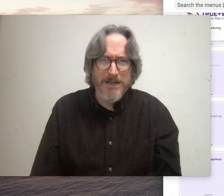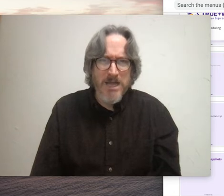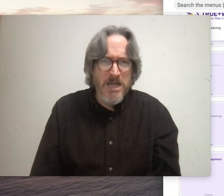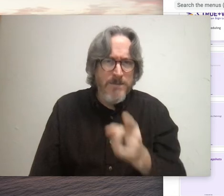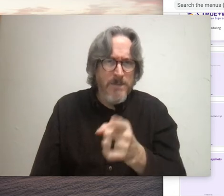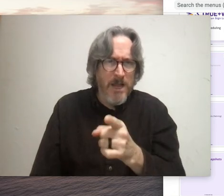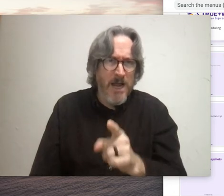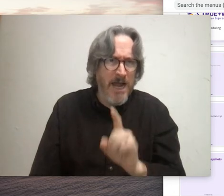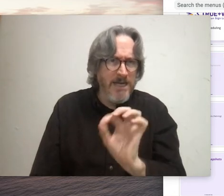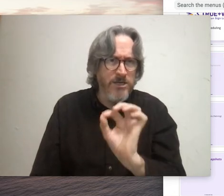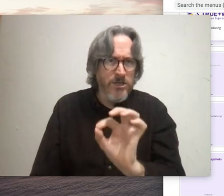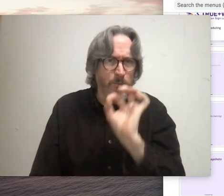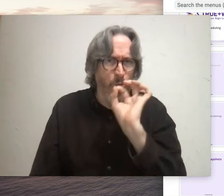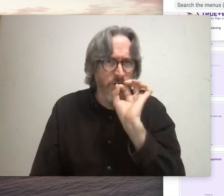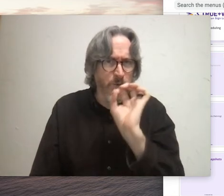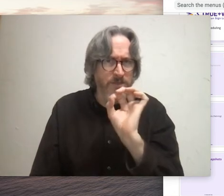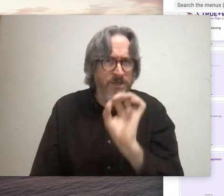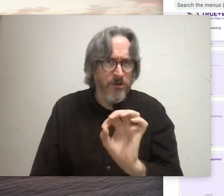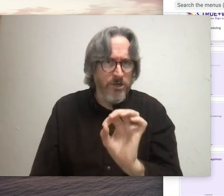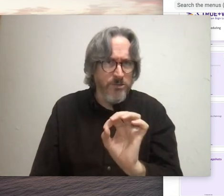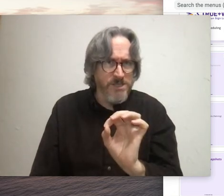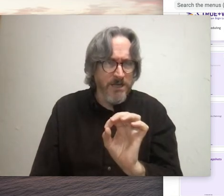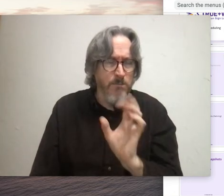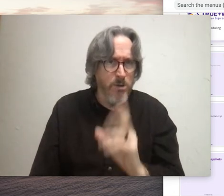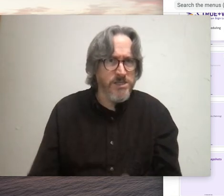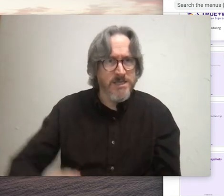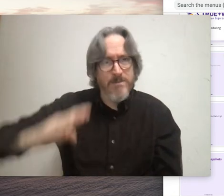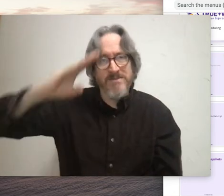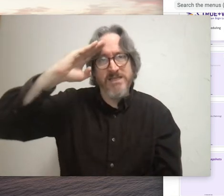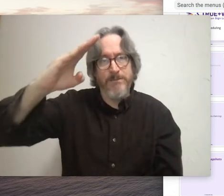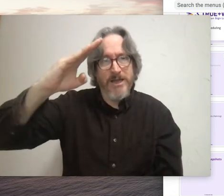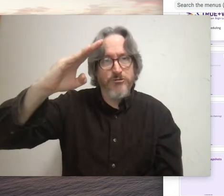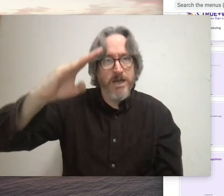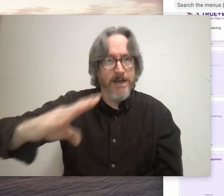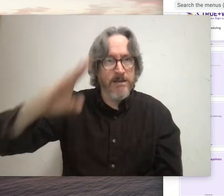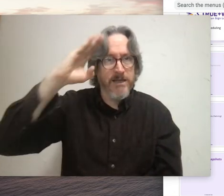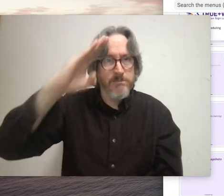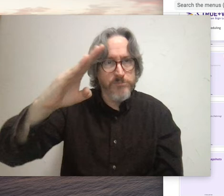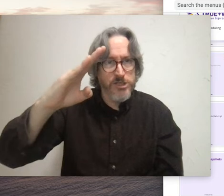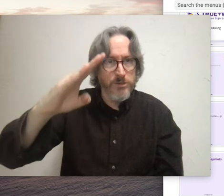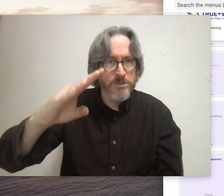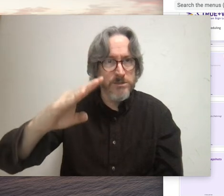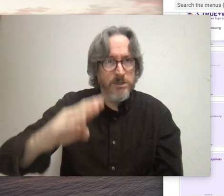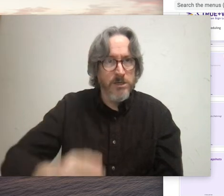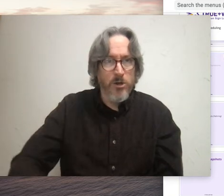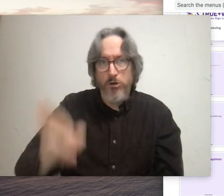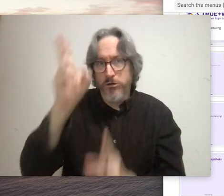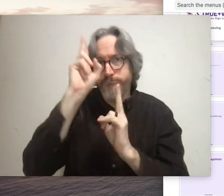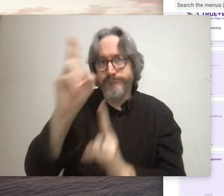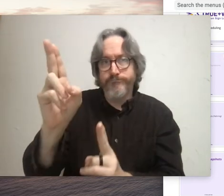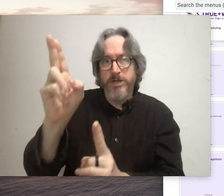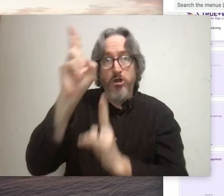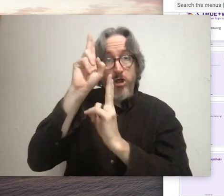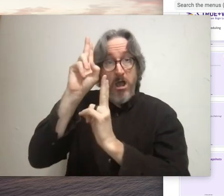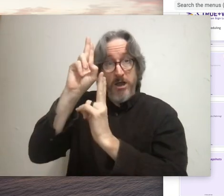Patriotic. I need to look up which one they're using. Most of the time I've seen patriotic, like salute